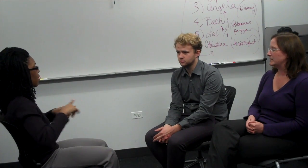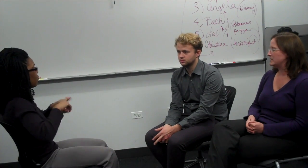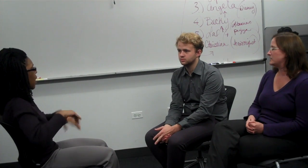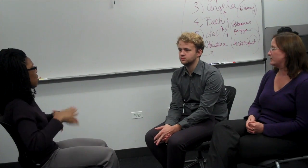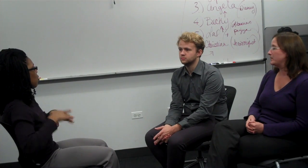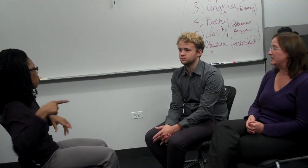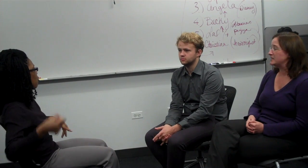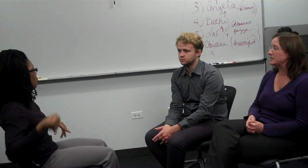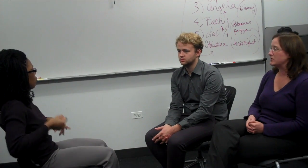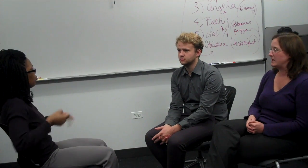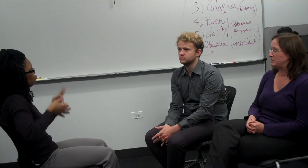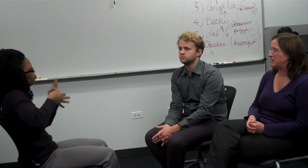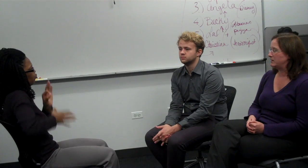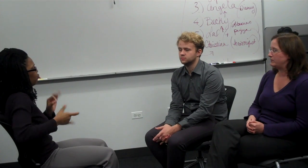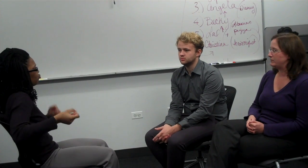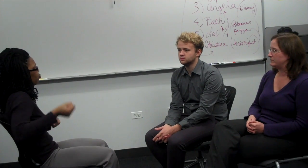It's easier for me to teach them if